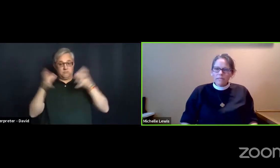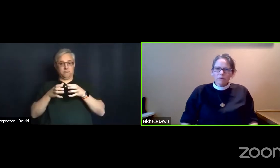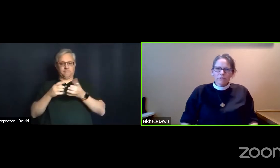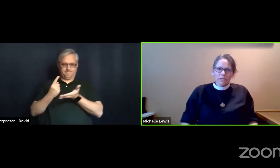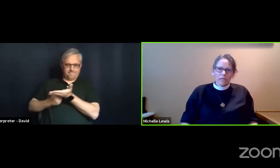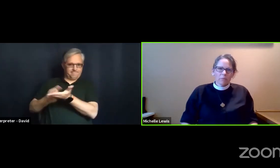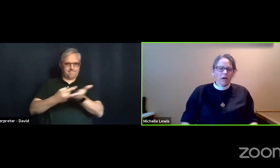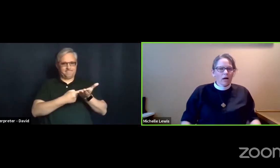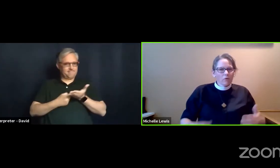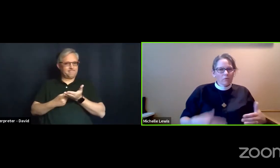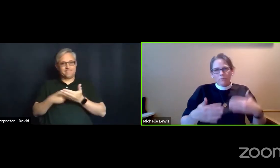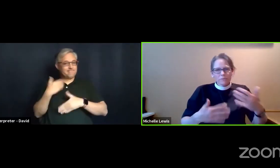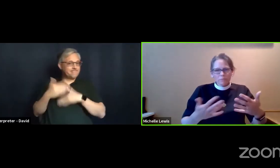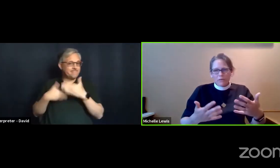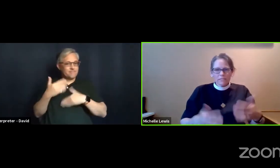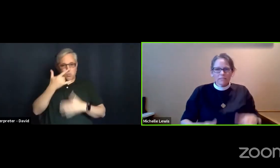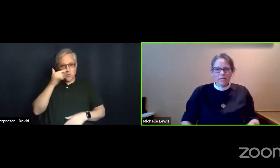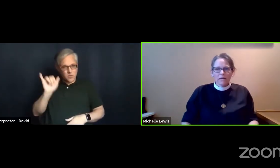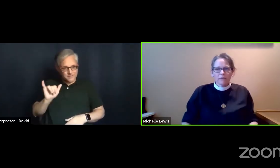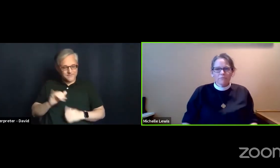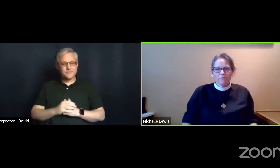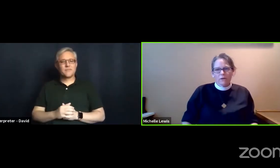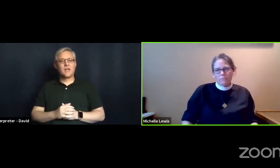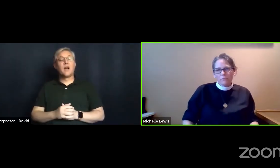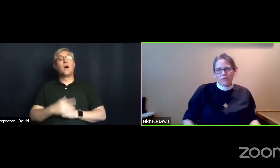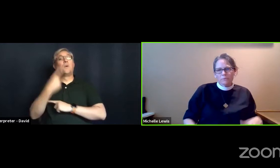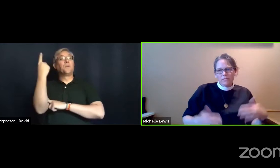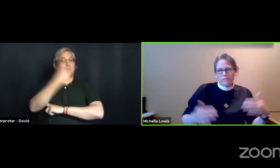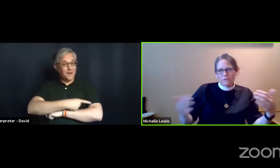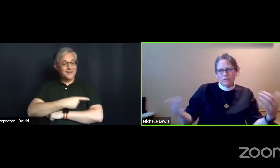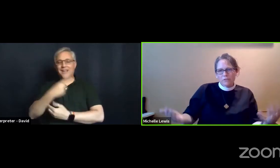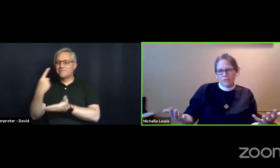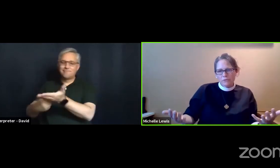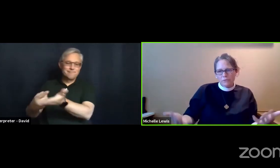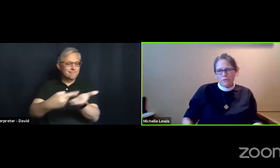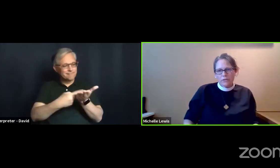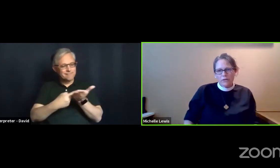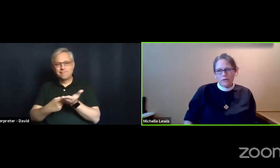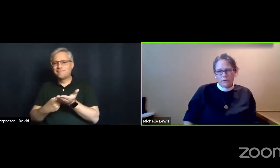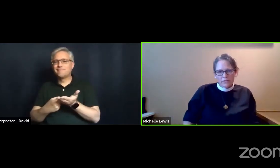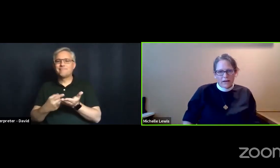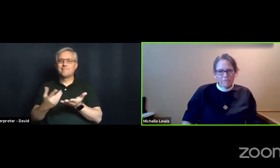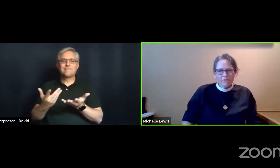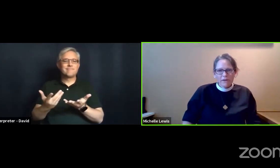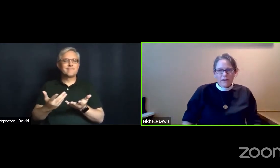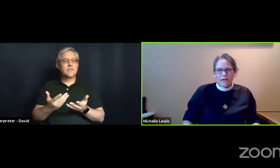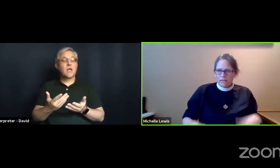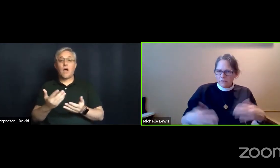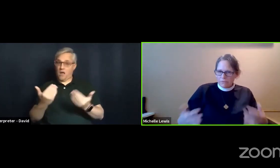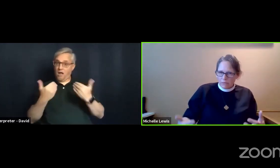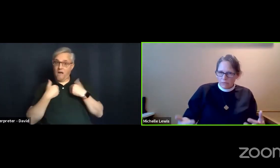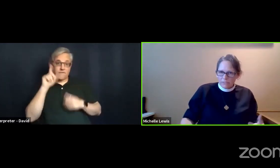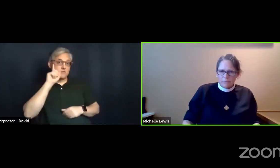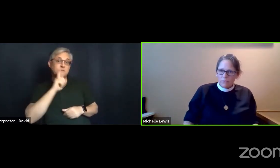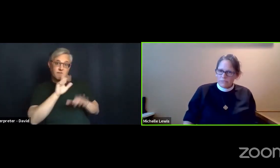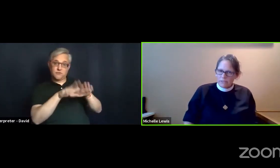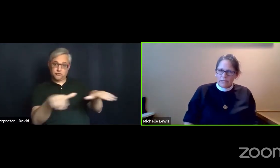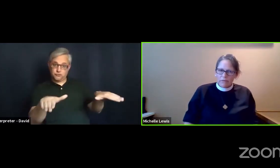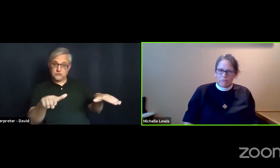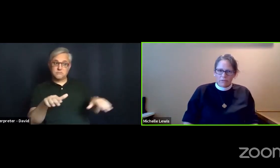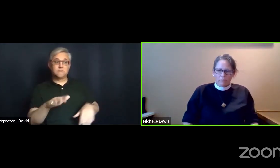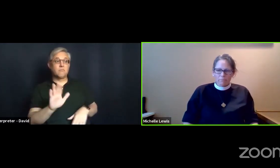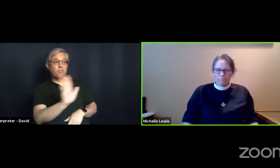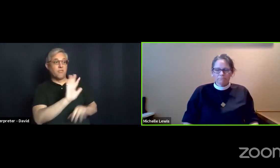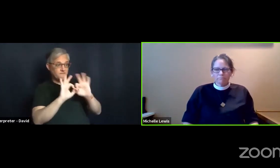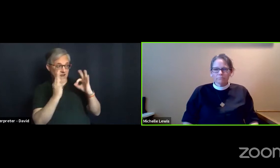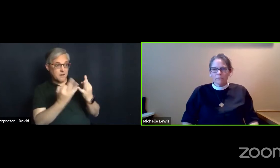And one day, we were talking about how, what was the process like as we consider the children who are there who are deaf and their families, and what was it